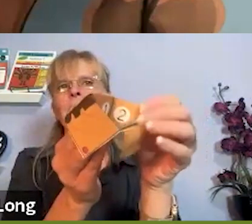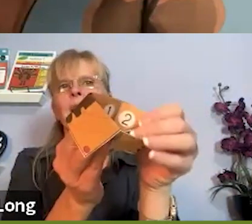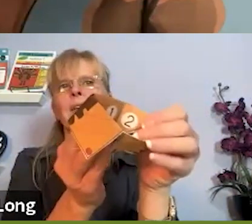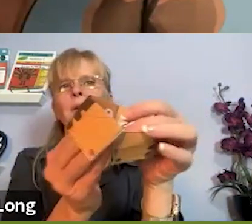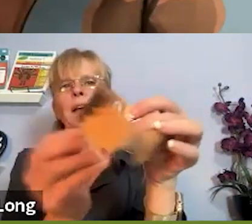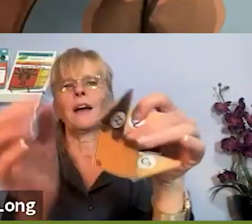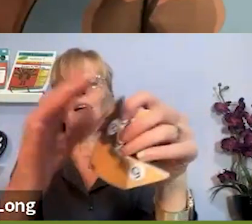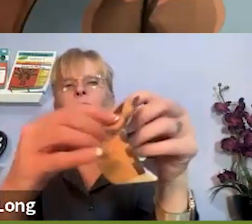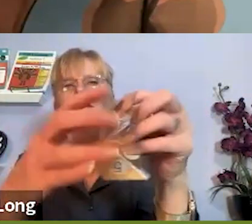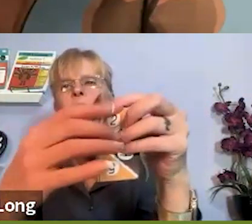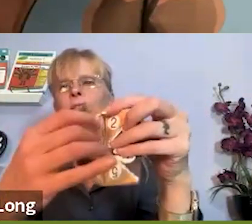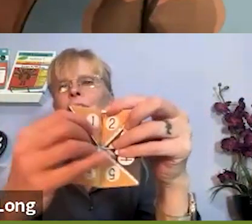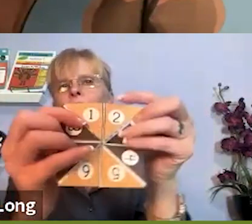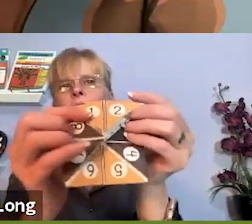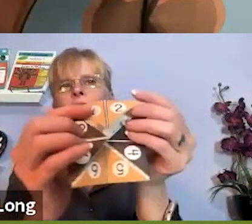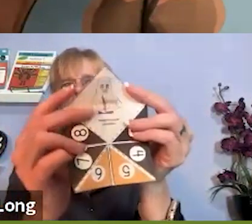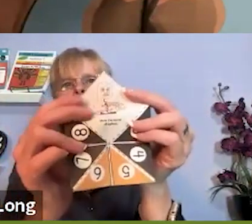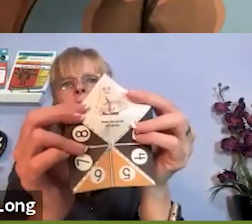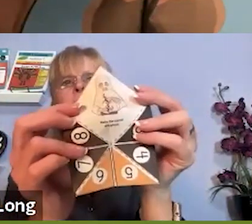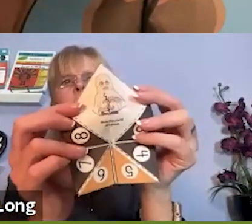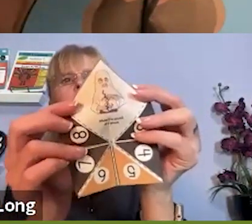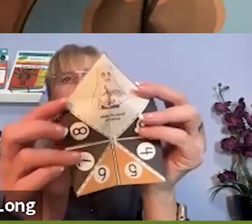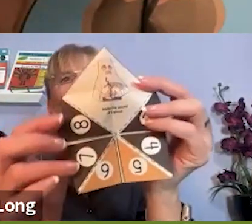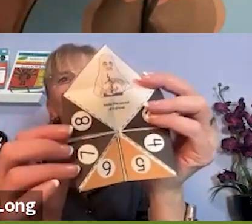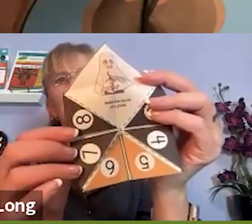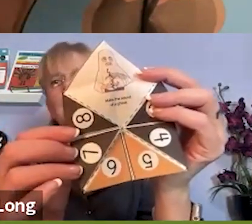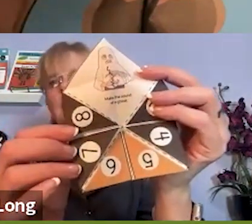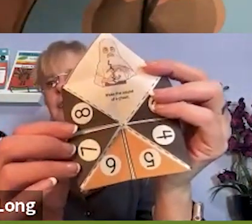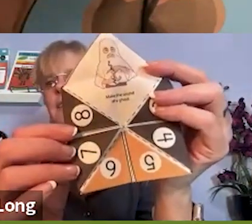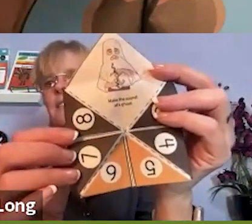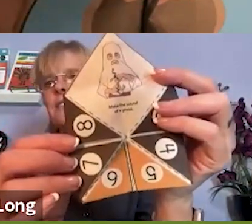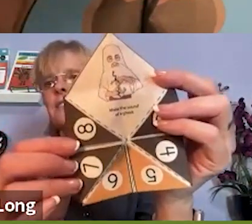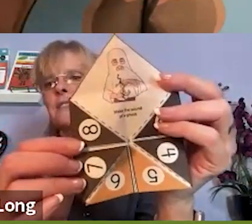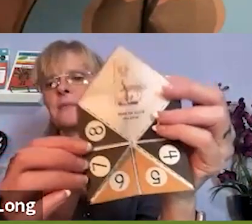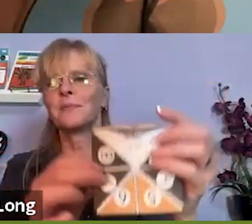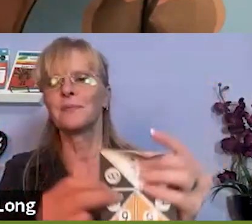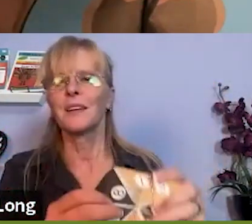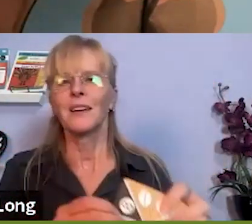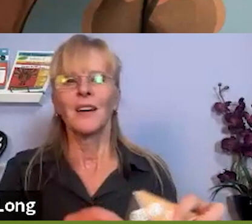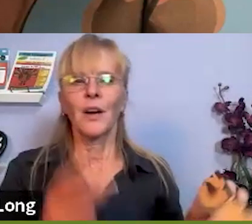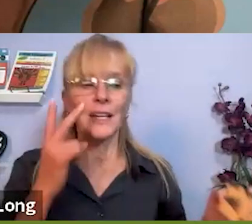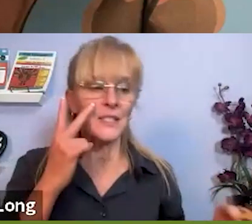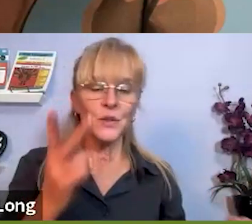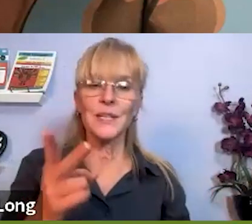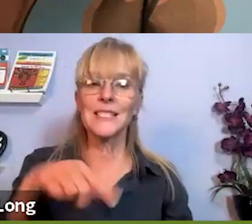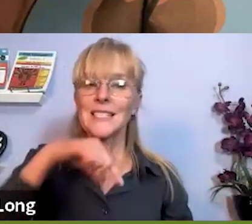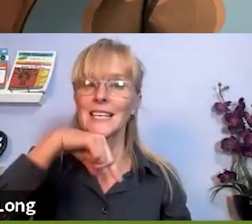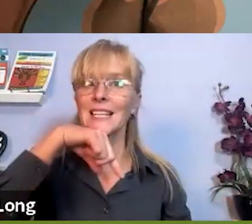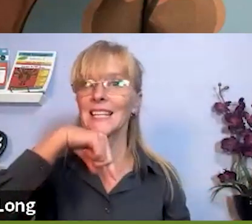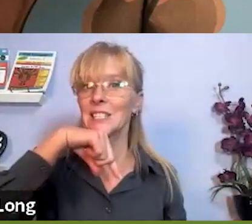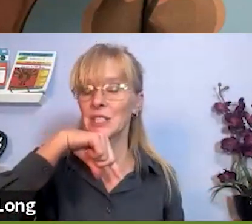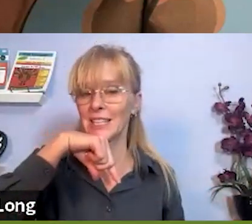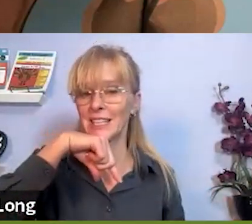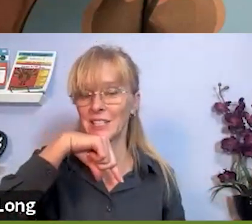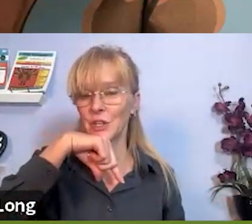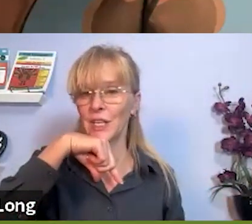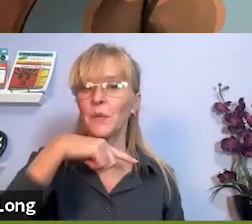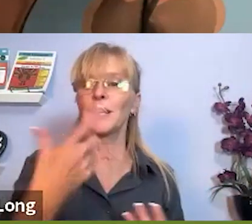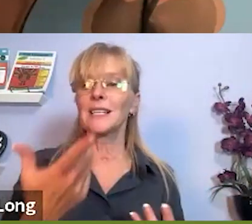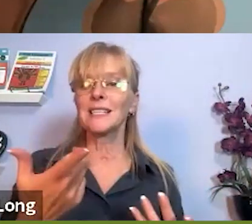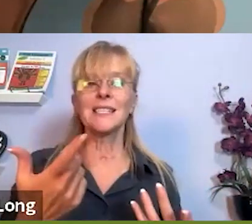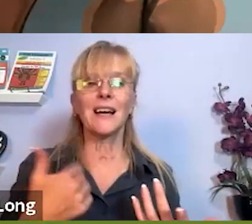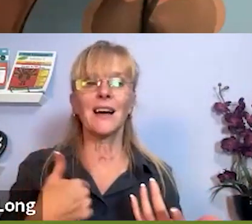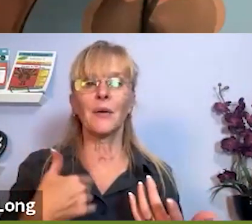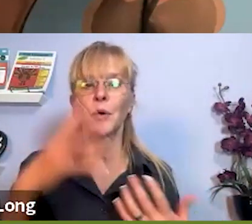when you open it up, we have sign language. Okay, so you can see the